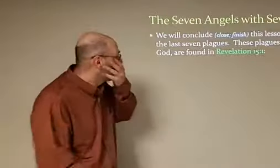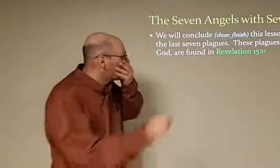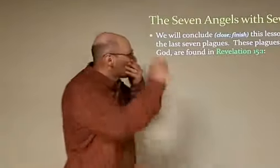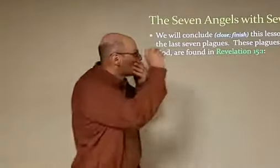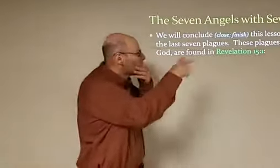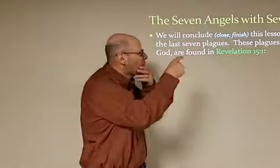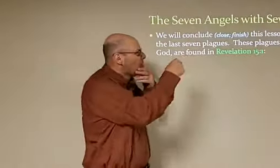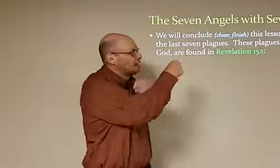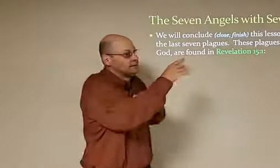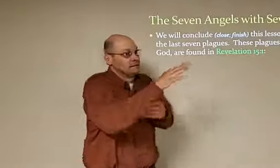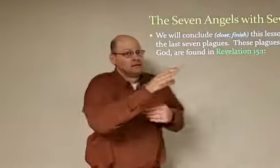right now.